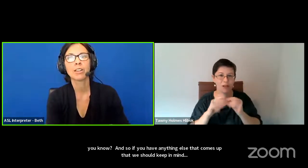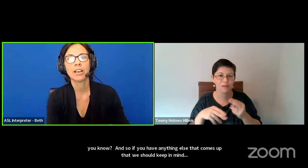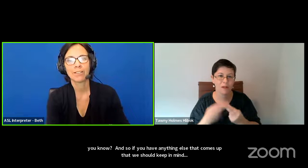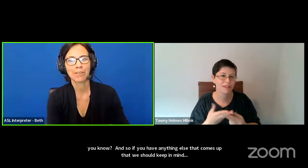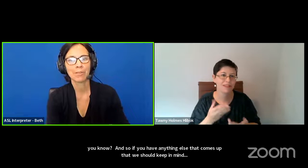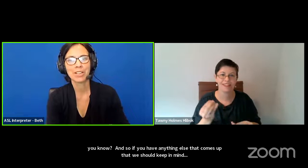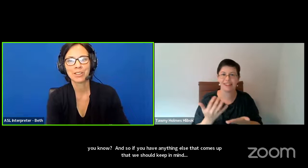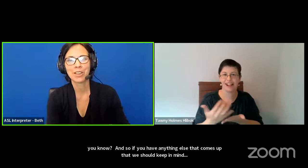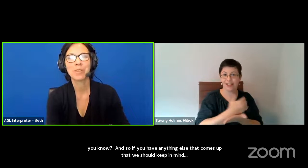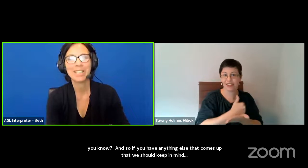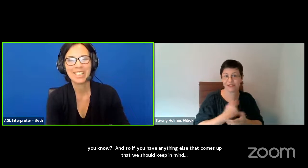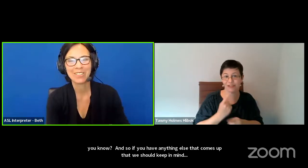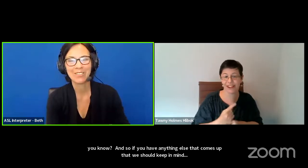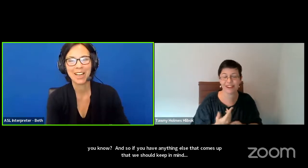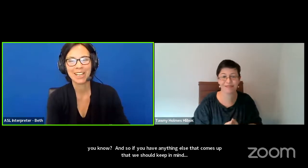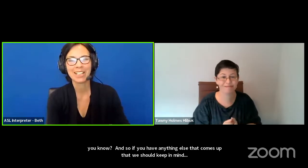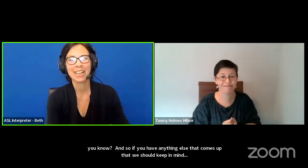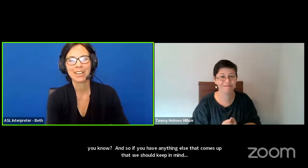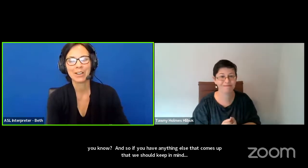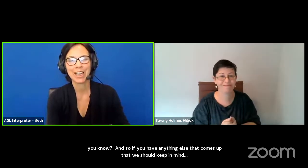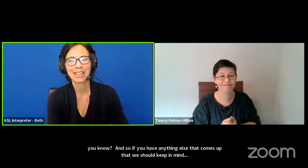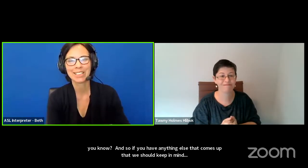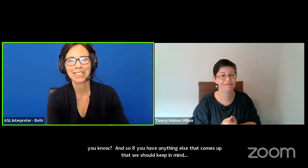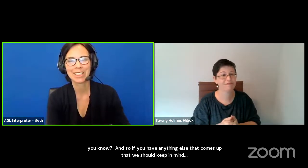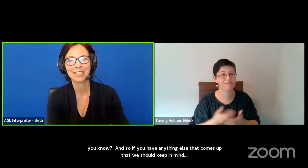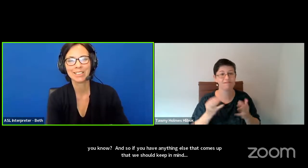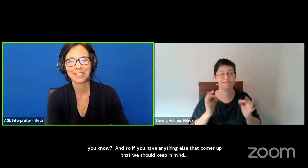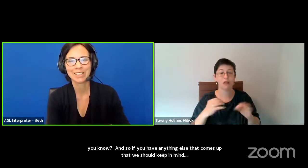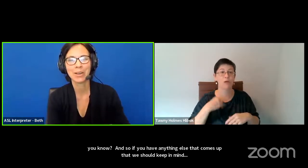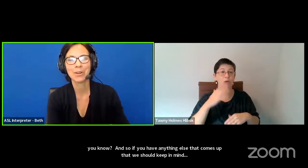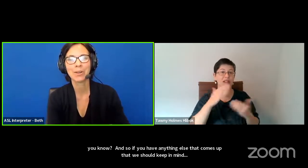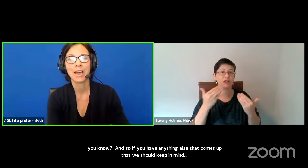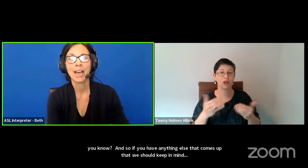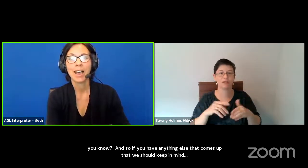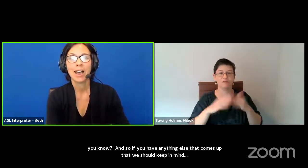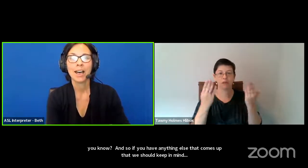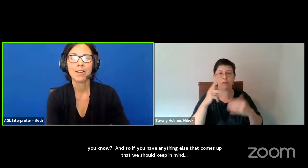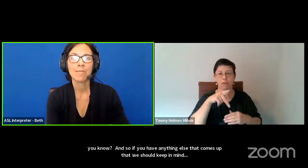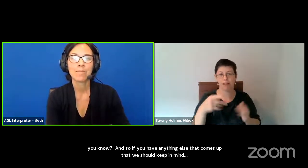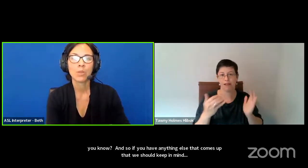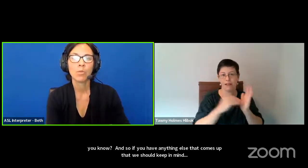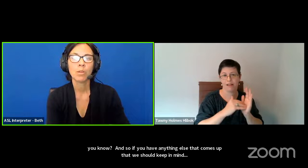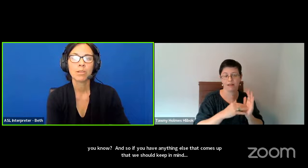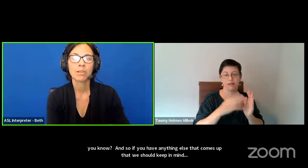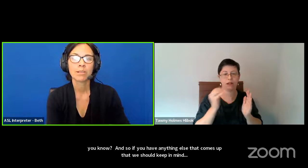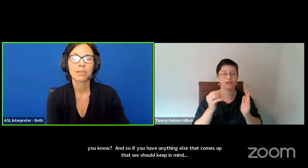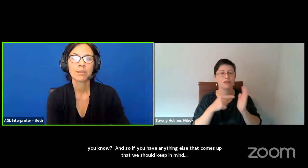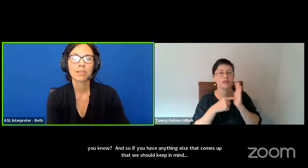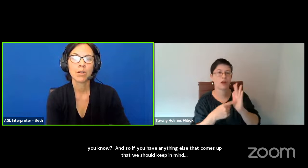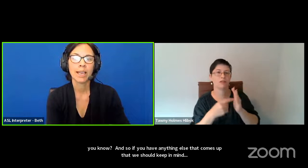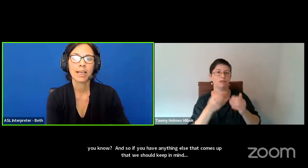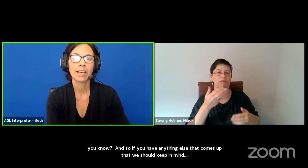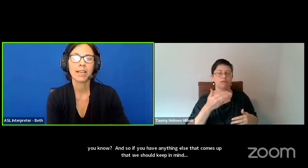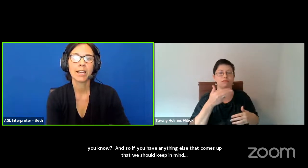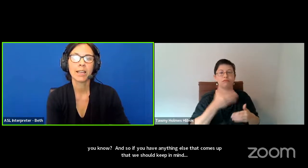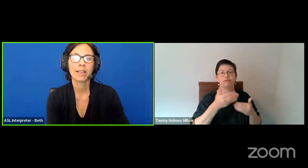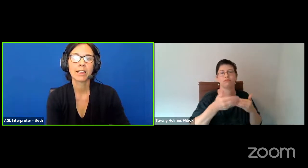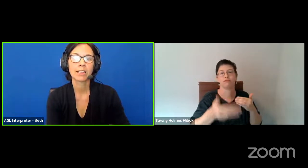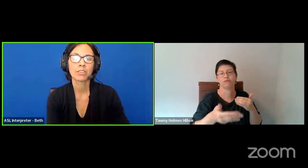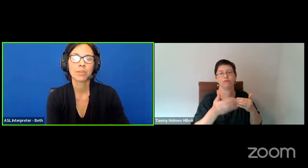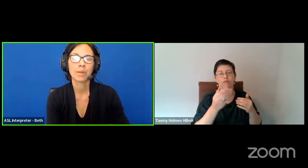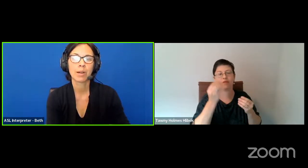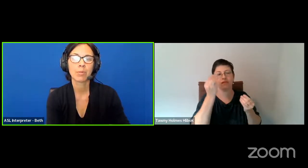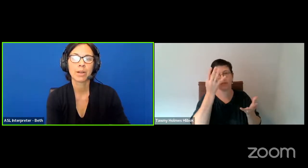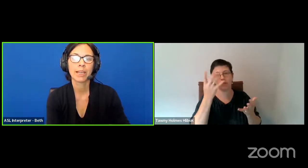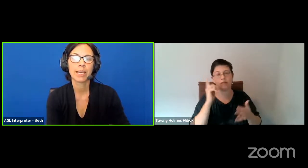a lot of information that we need to find and collect still. So we'll go ahead